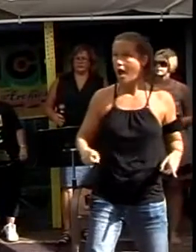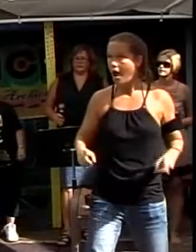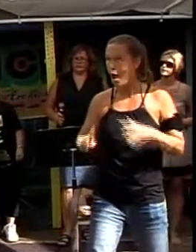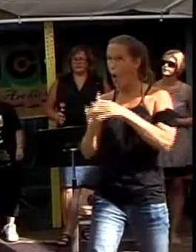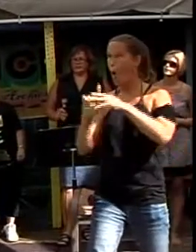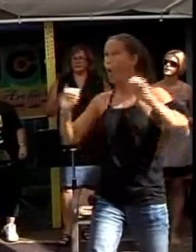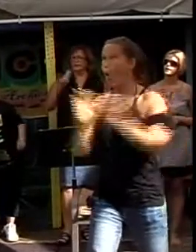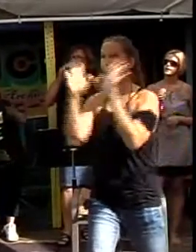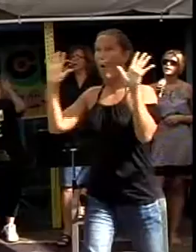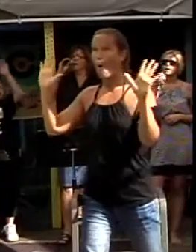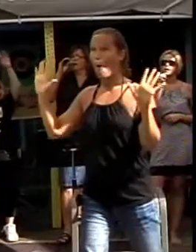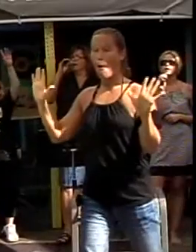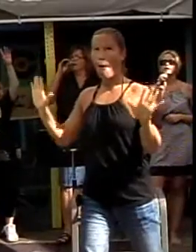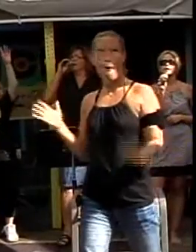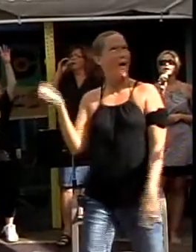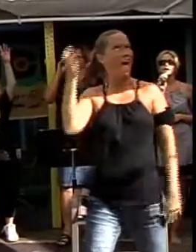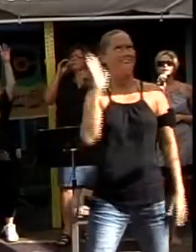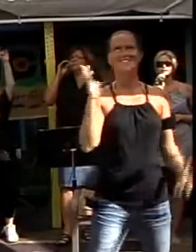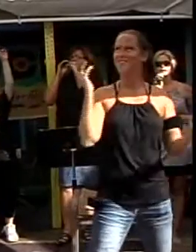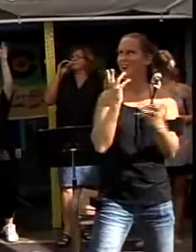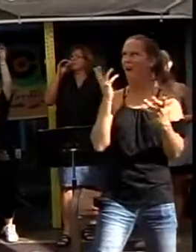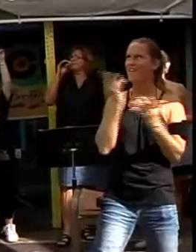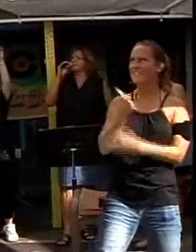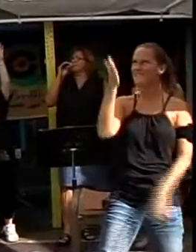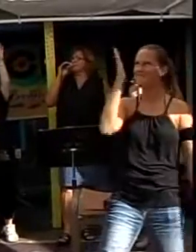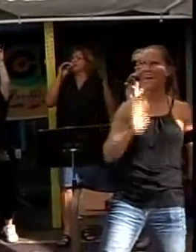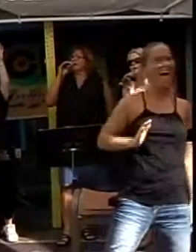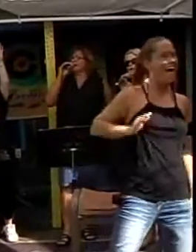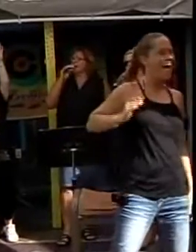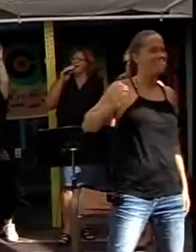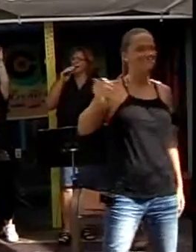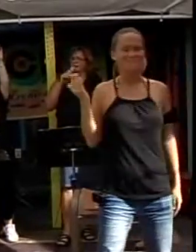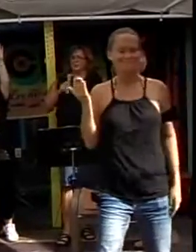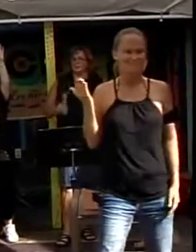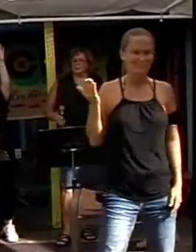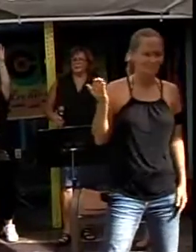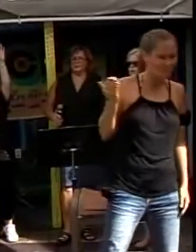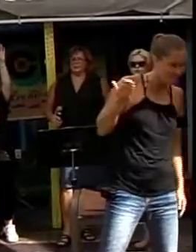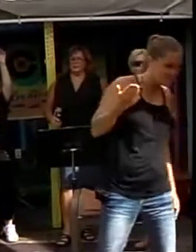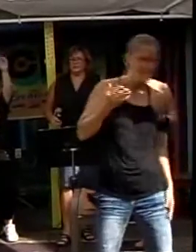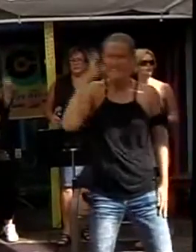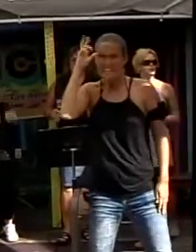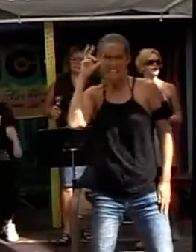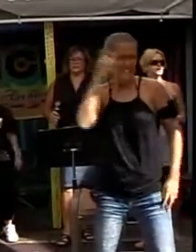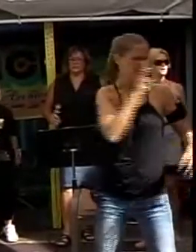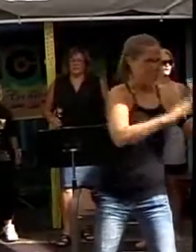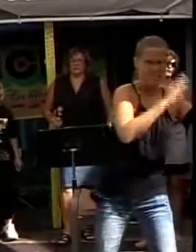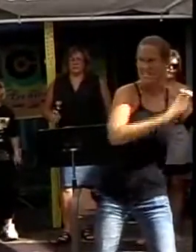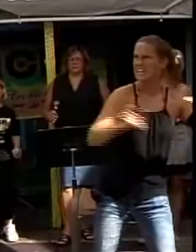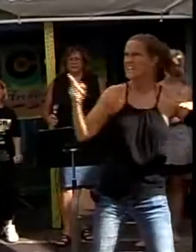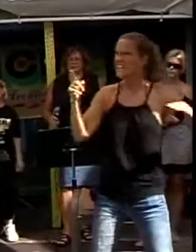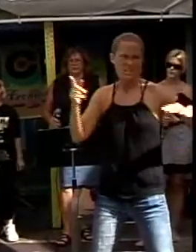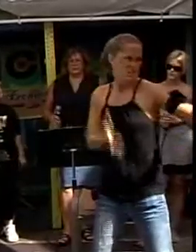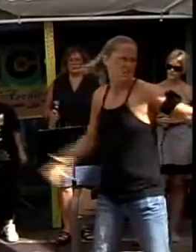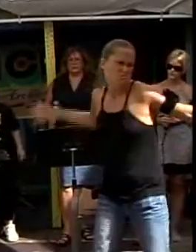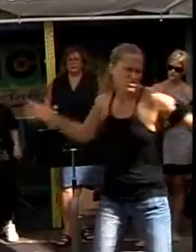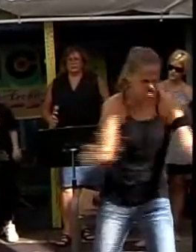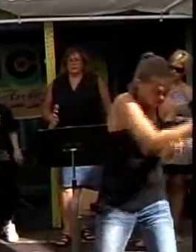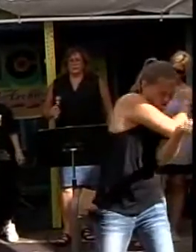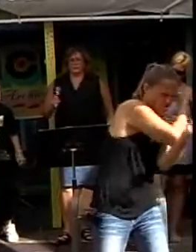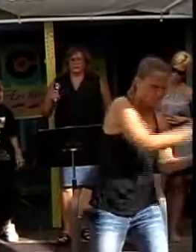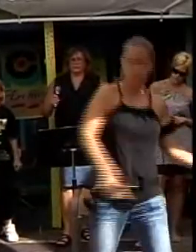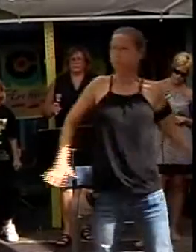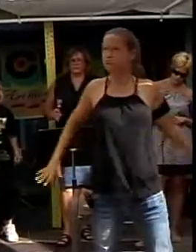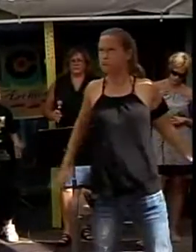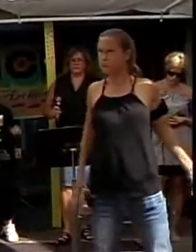and created the light. Our God is an awesome God. Judgment and wrath, he brought it down on